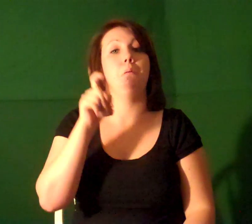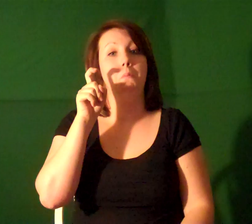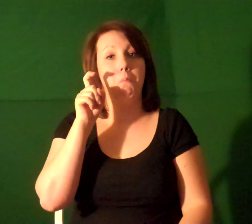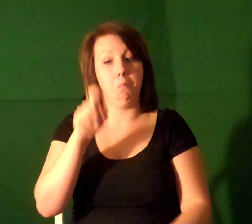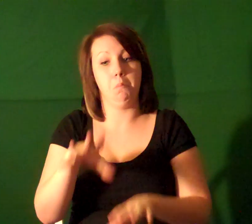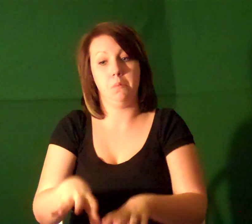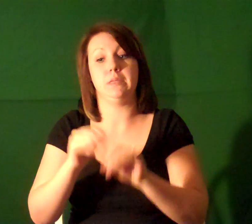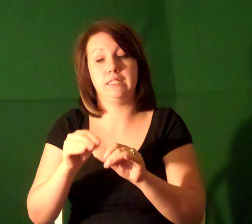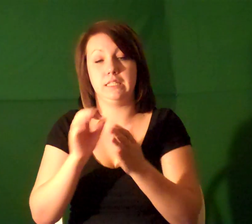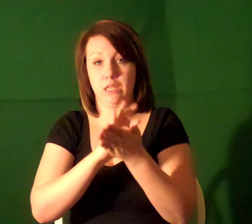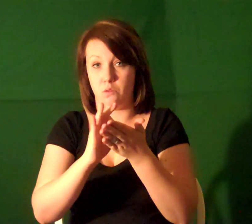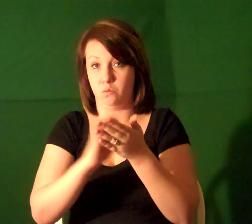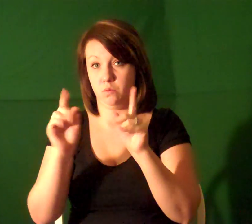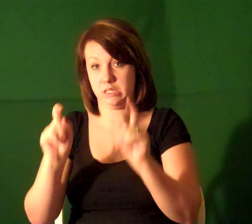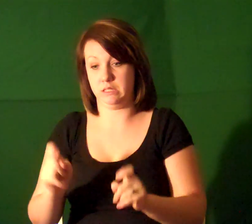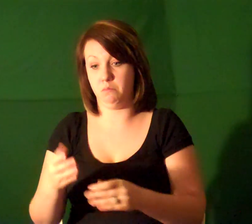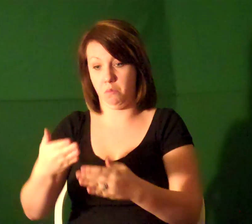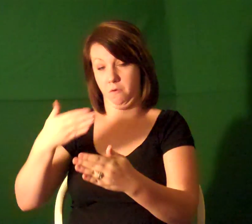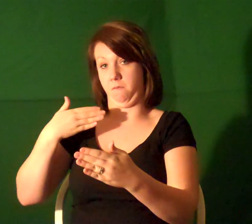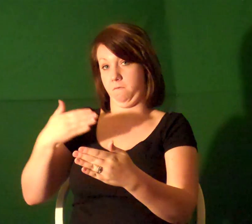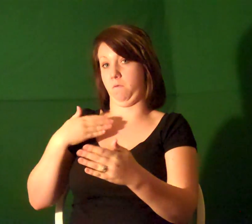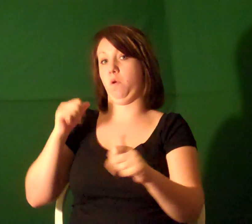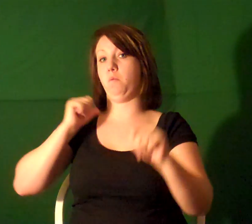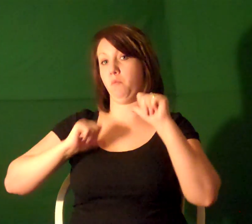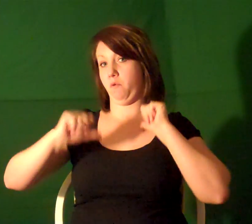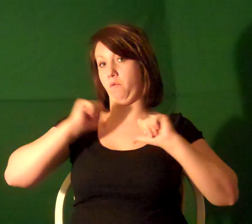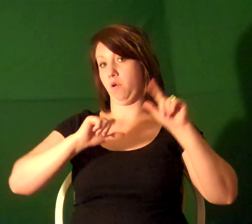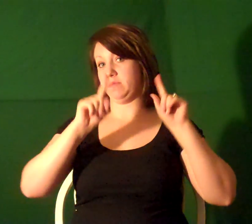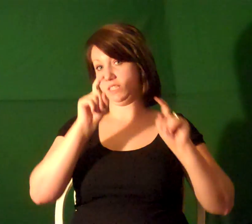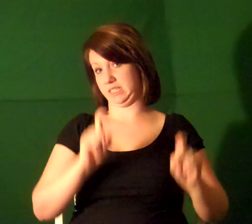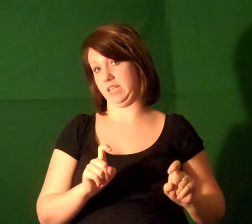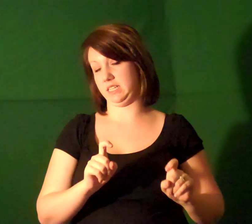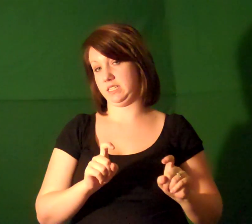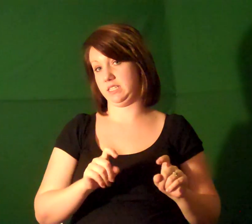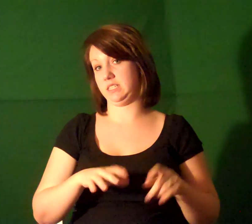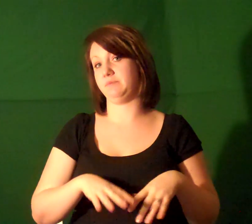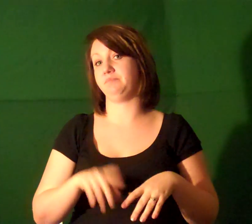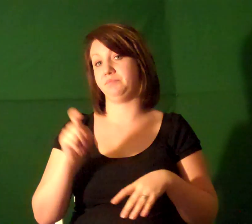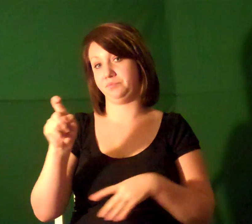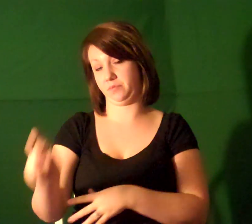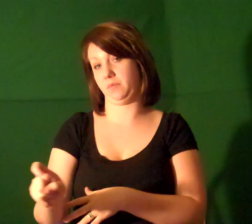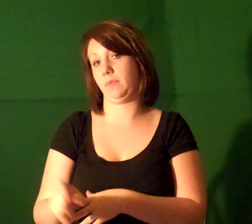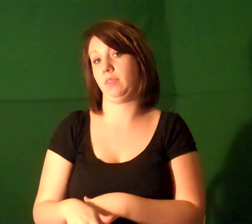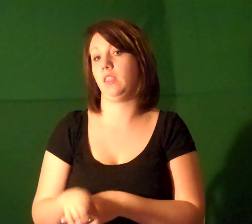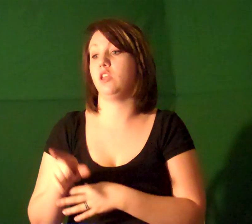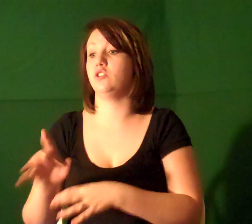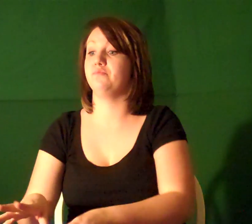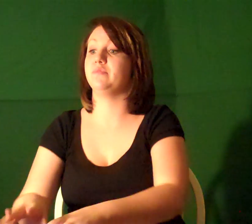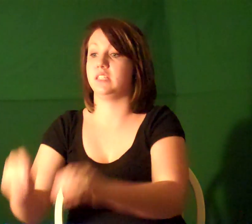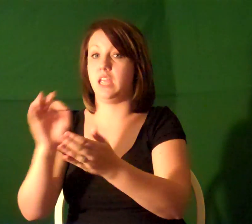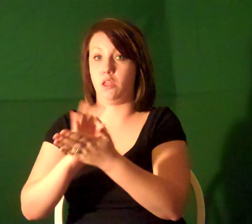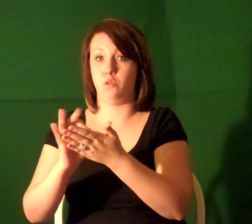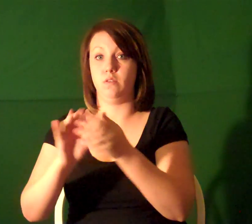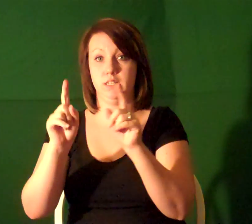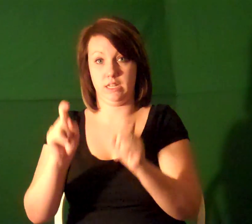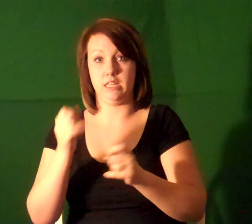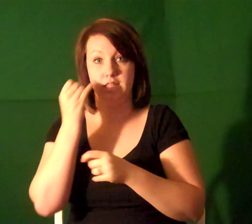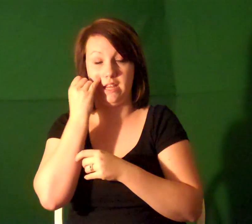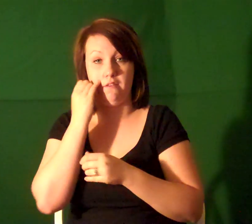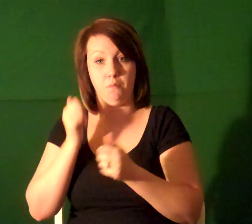take the performance tests. So once you take the written test, if you pass it, you then have